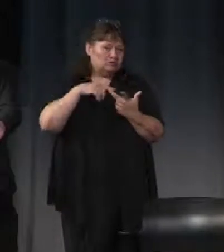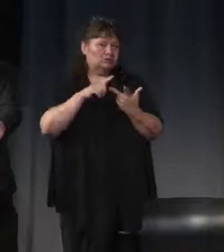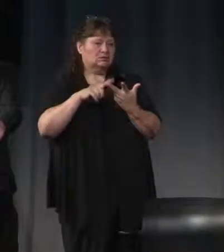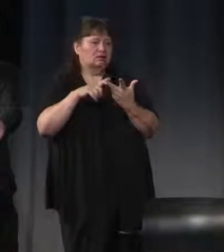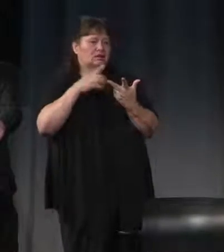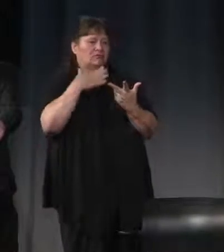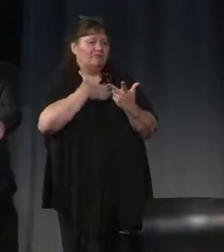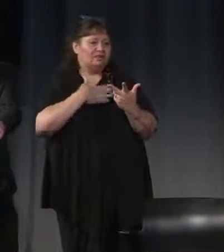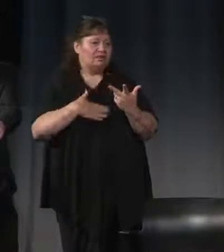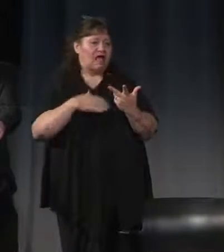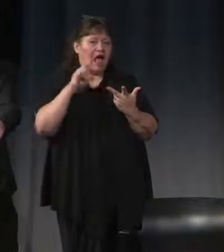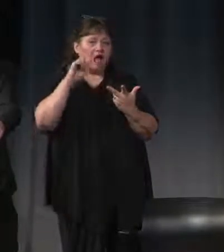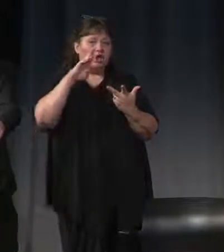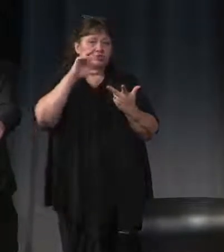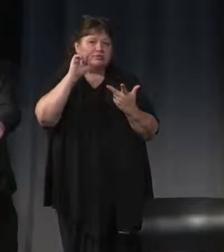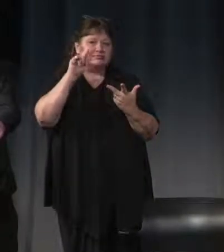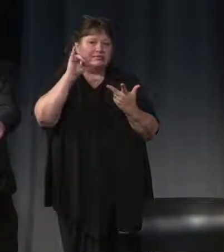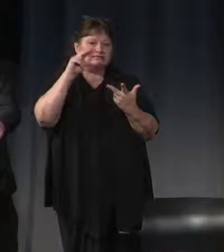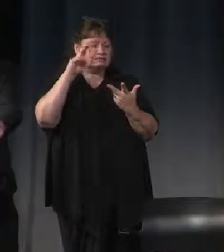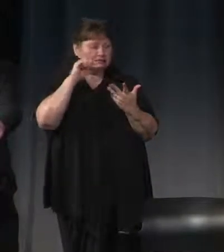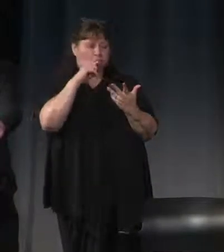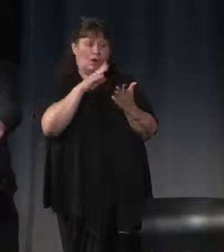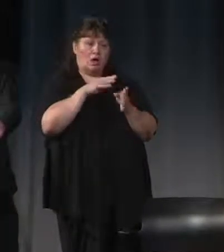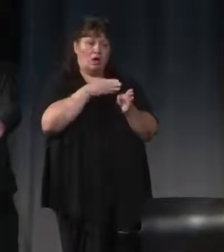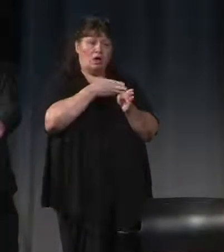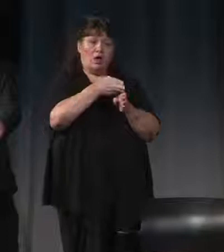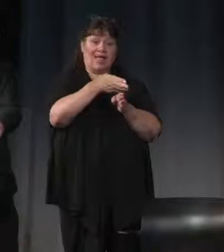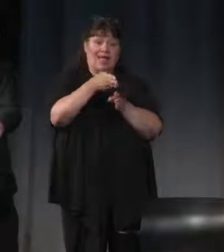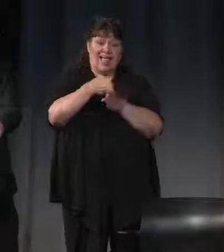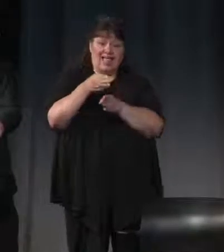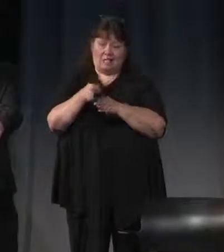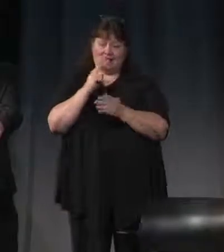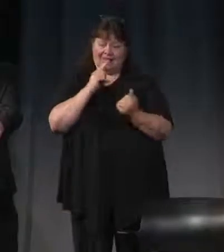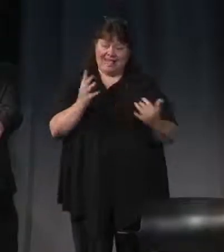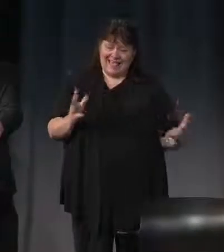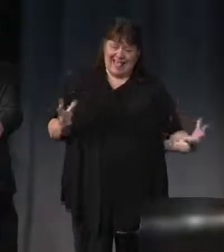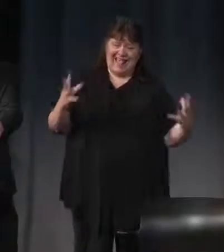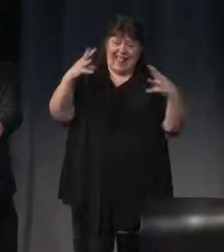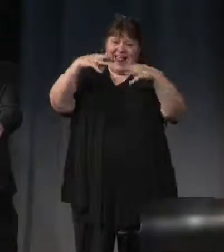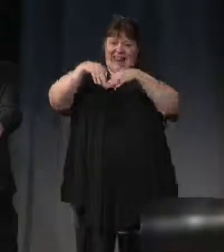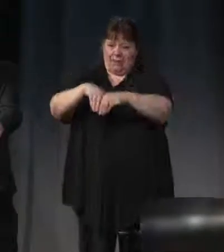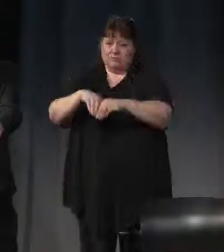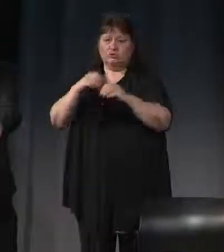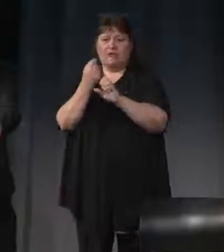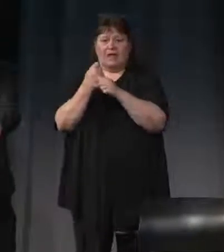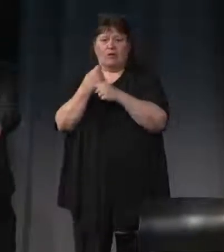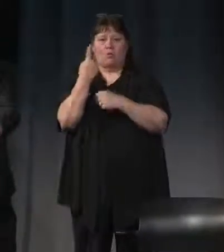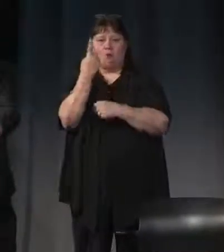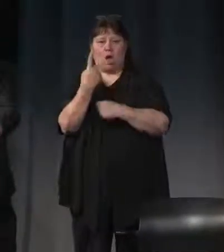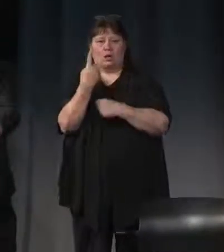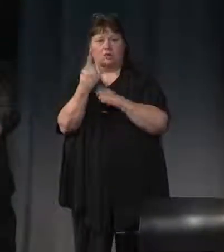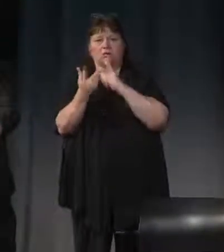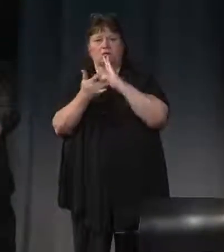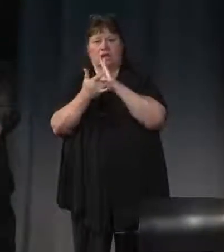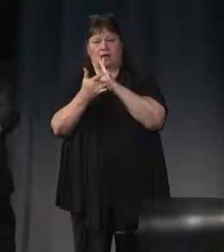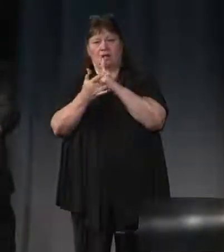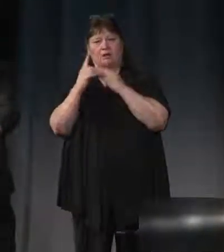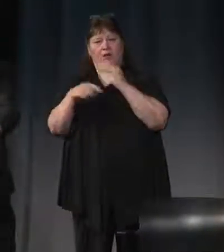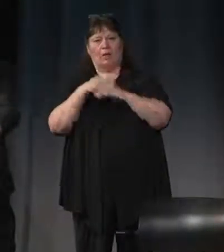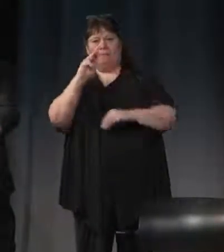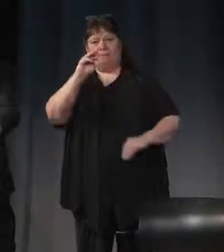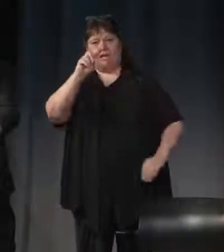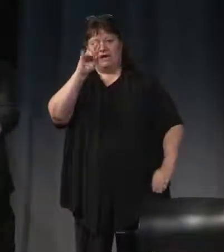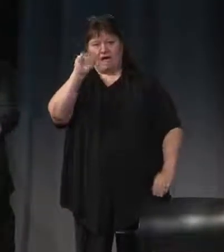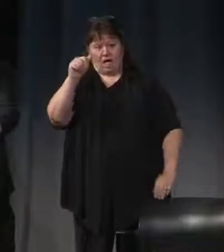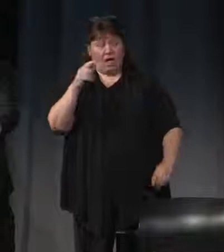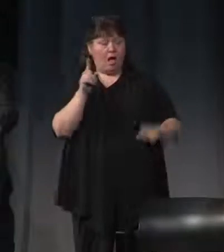physical acoustics. So it was always like interdisciplinary teams creating these large-scale technical systems around media technology. And of course,